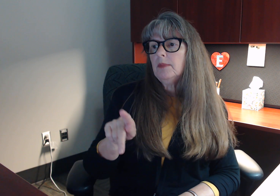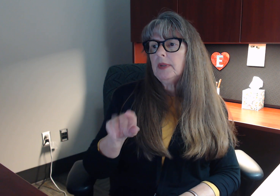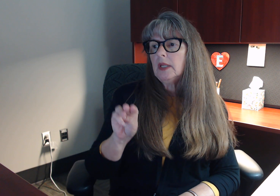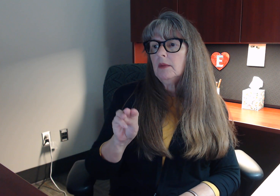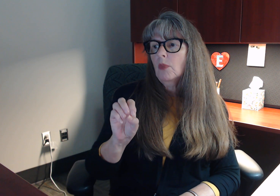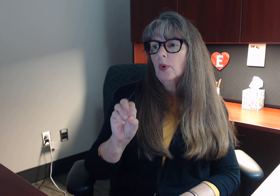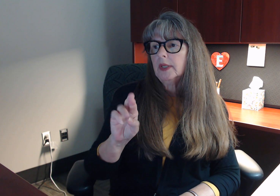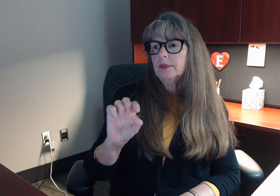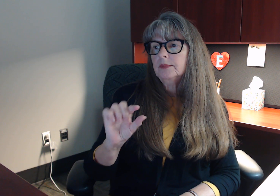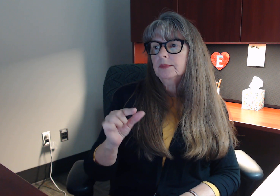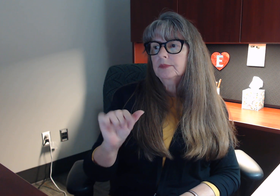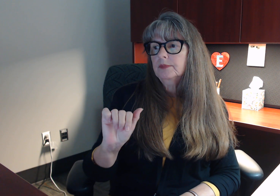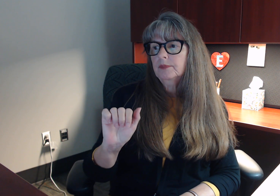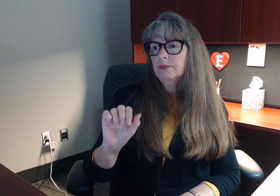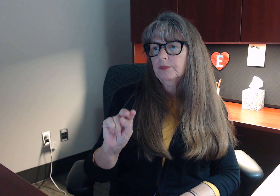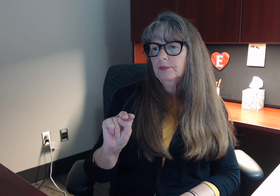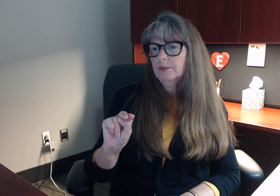JP Morgan